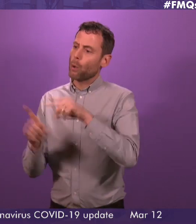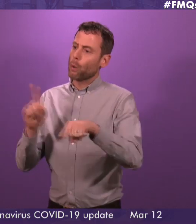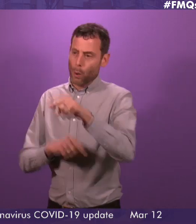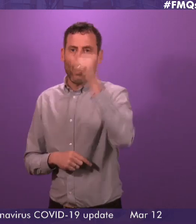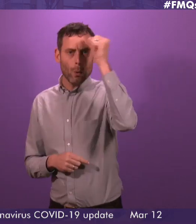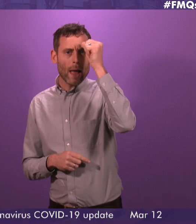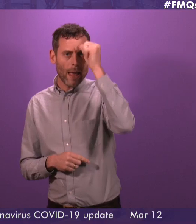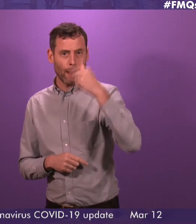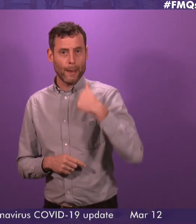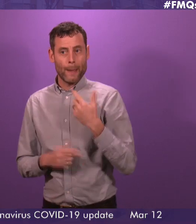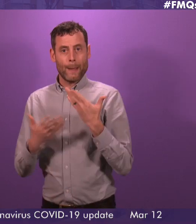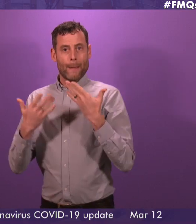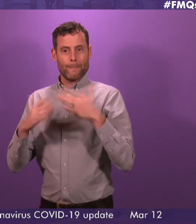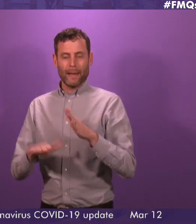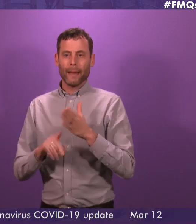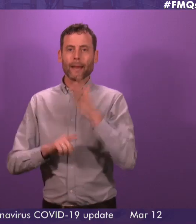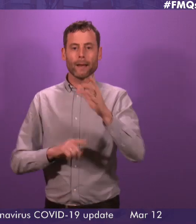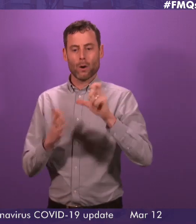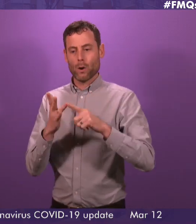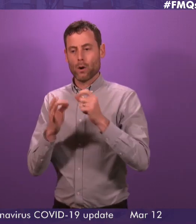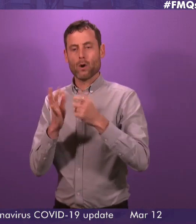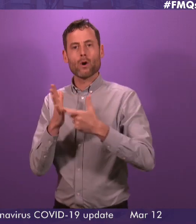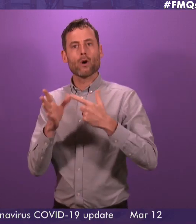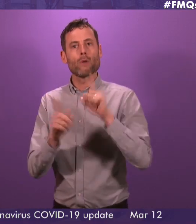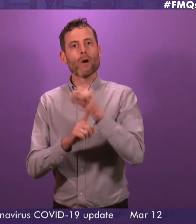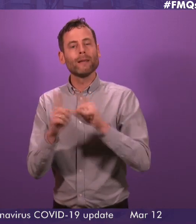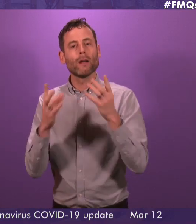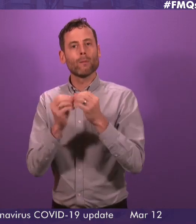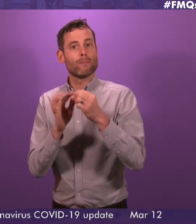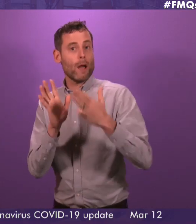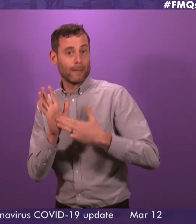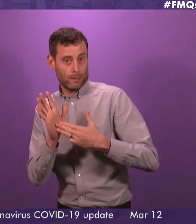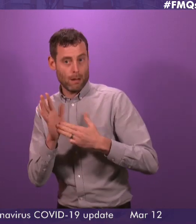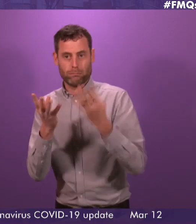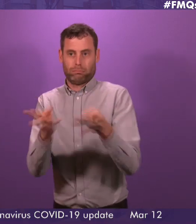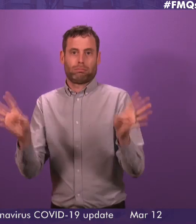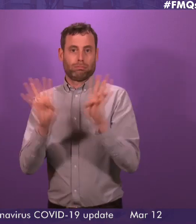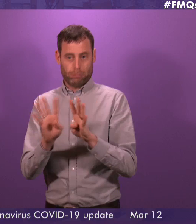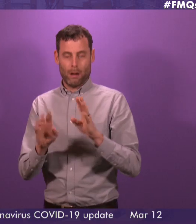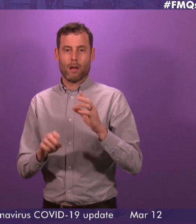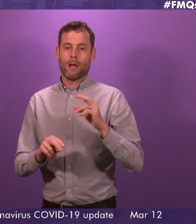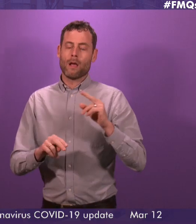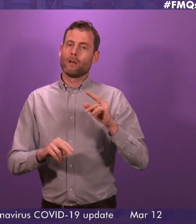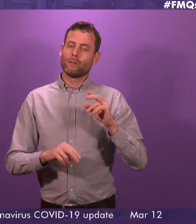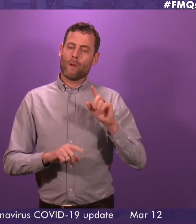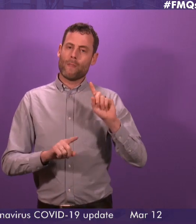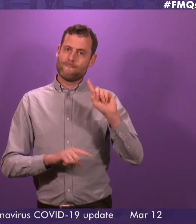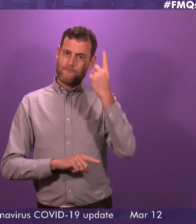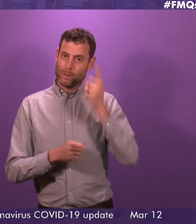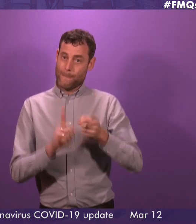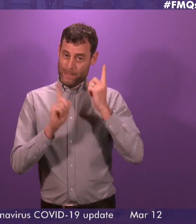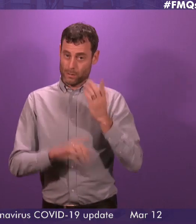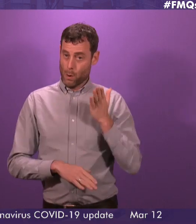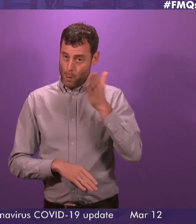have returned from a COBRA meeting chaired by the Prime Minister and attended by our First Minister, myself and our